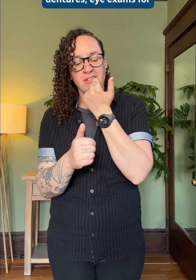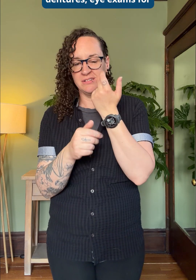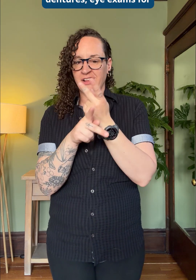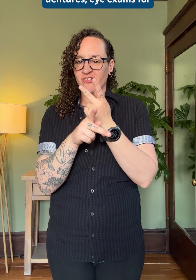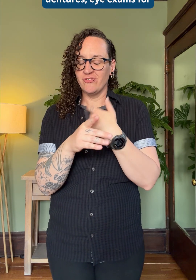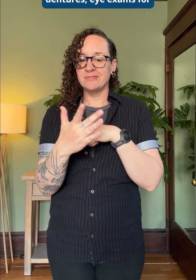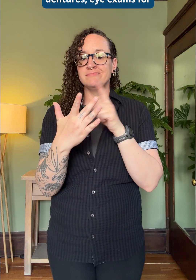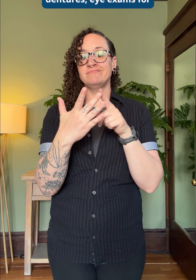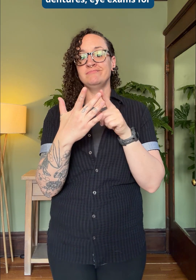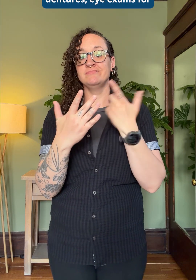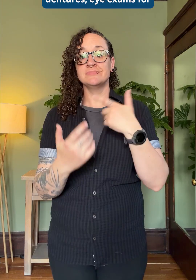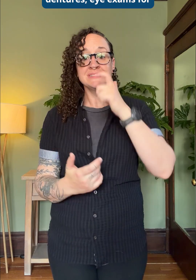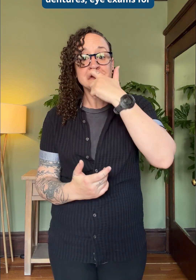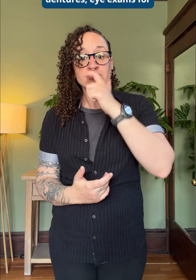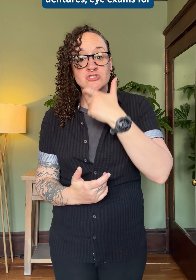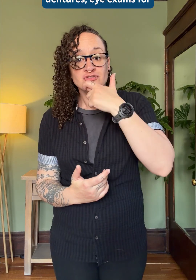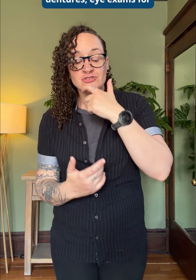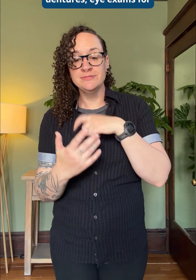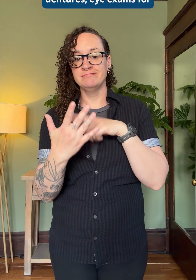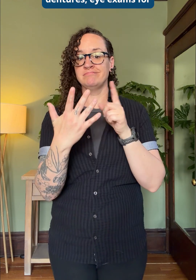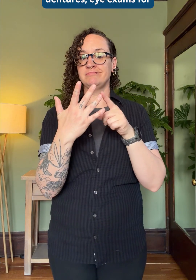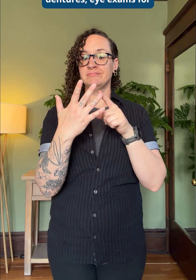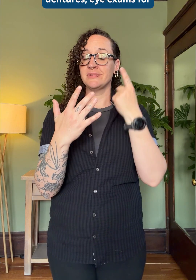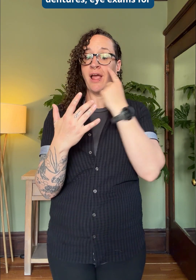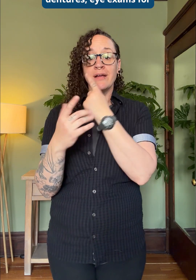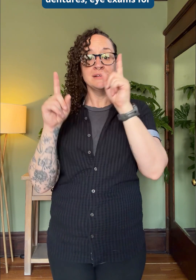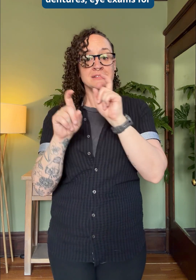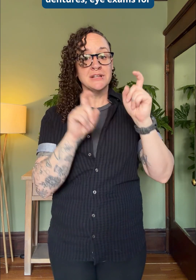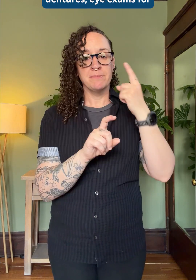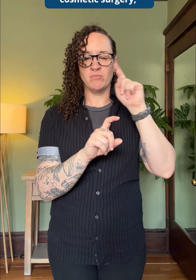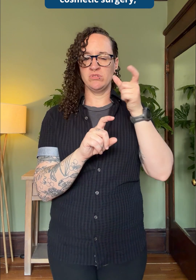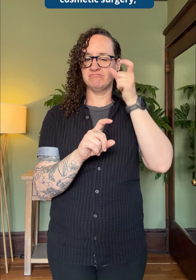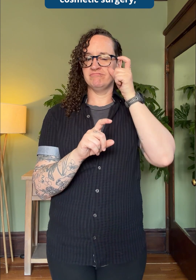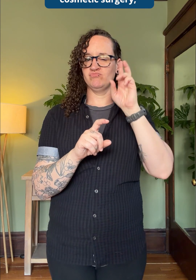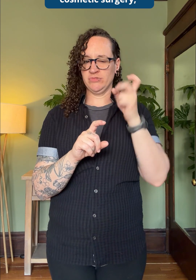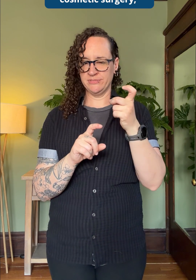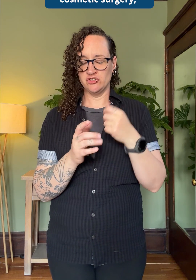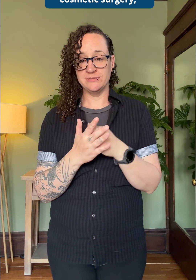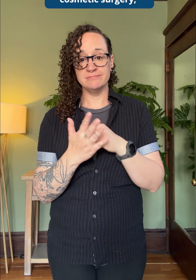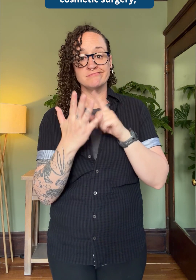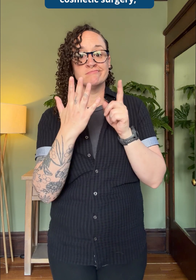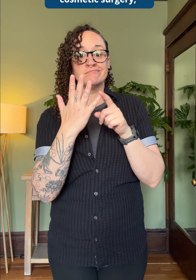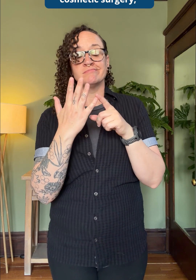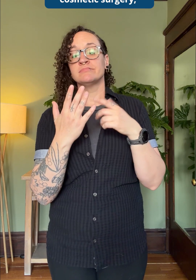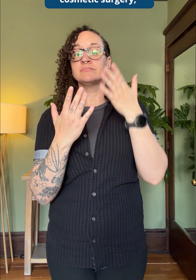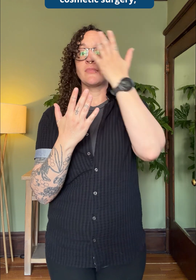dental care, dentures, eye exams for prescribing eyeglasses,